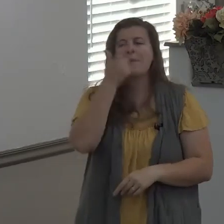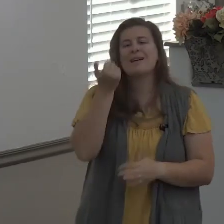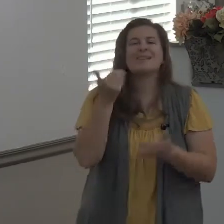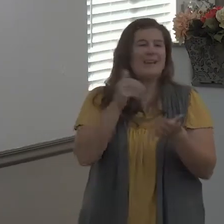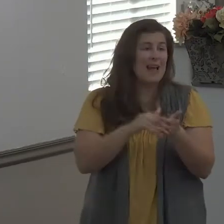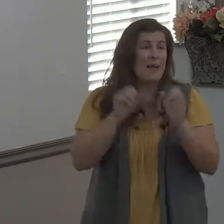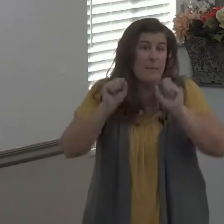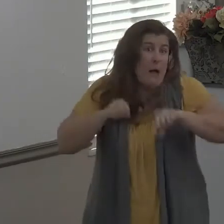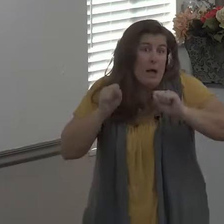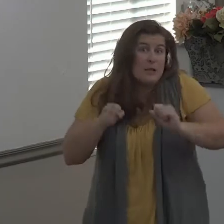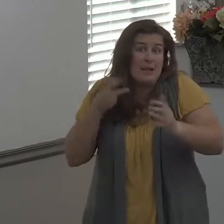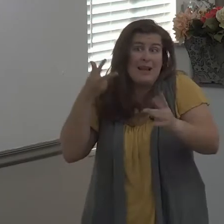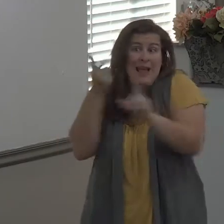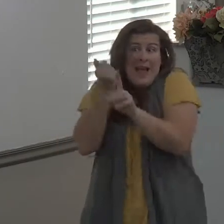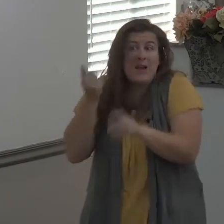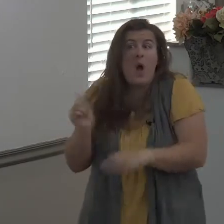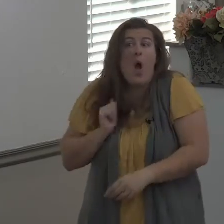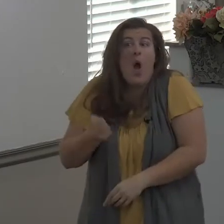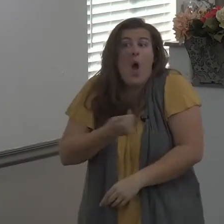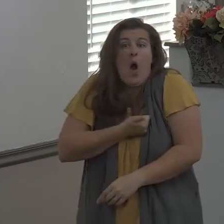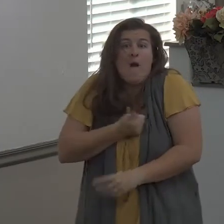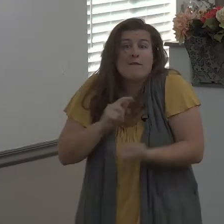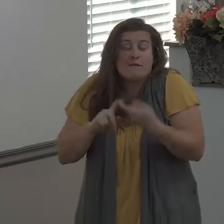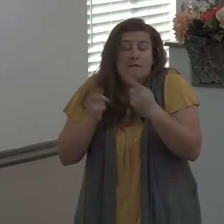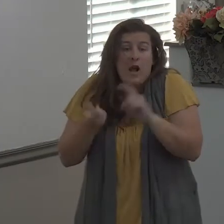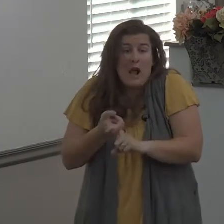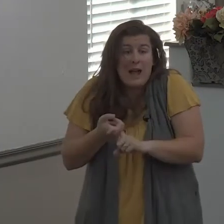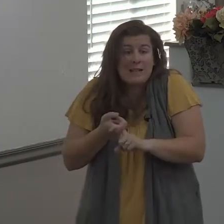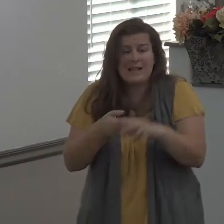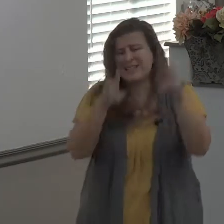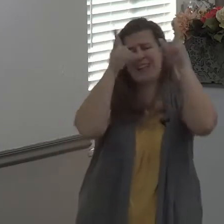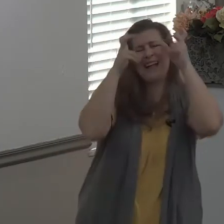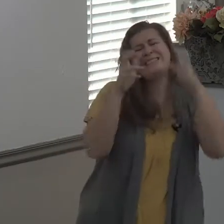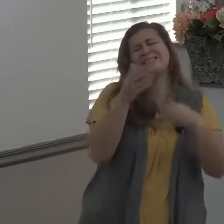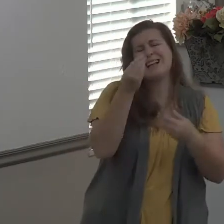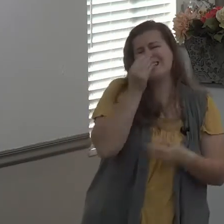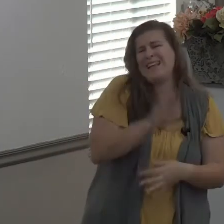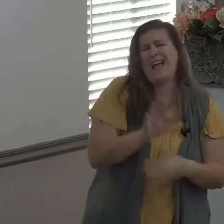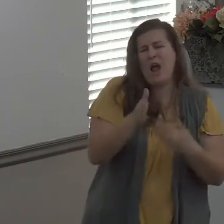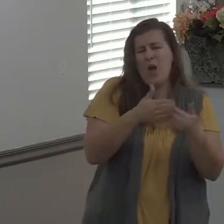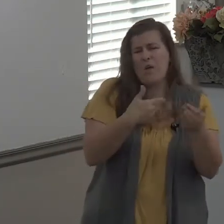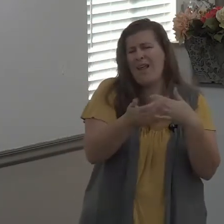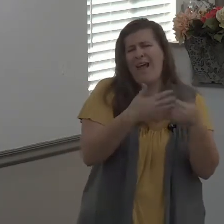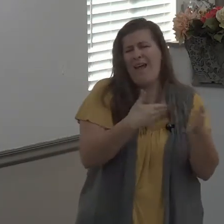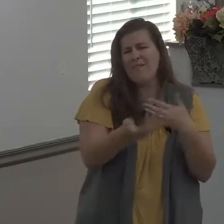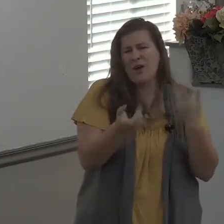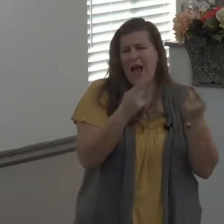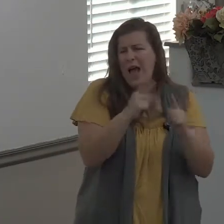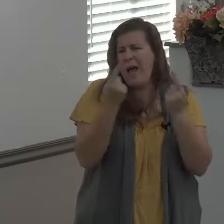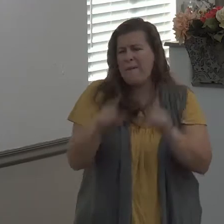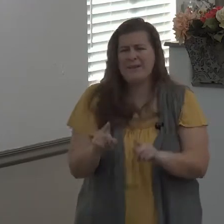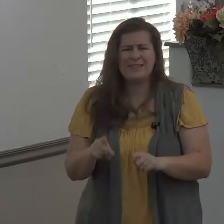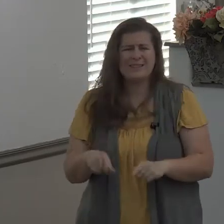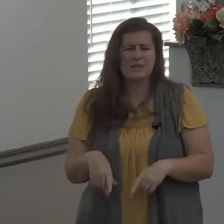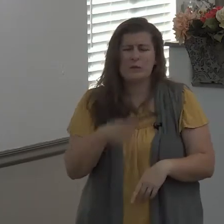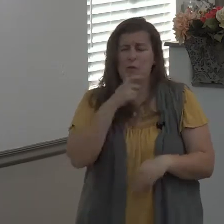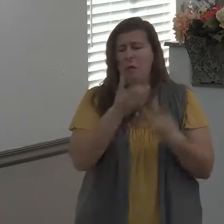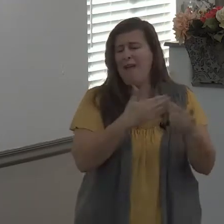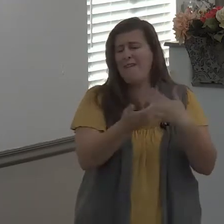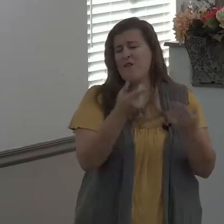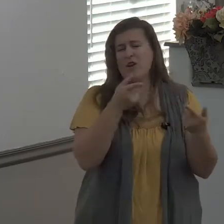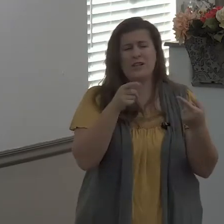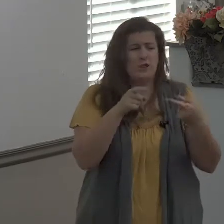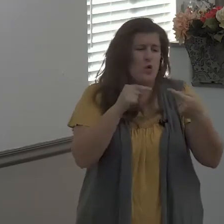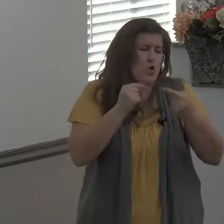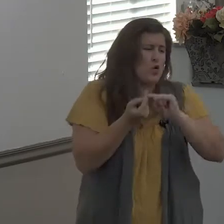like him. We don't shoot arrows at our enemies because, again, we could hit one of our own. And Satan, well, he could care